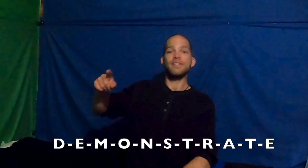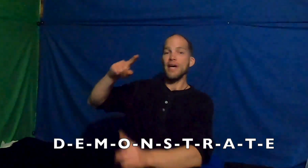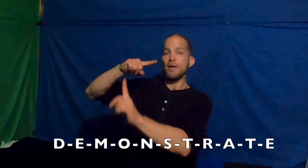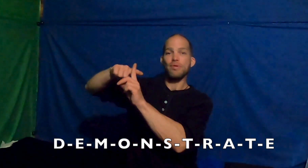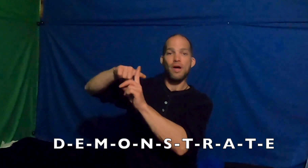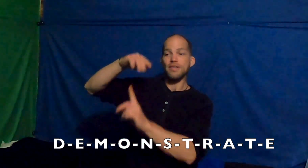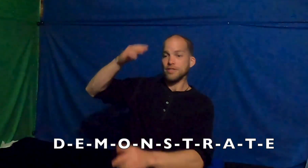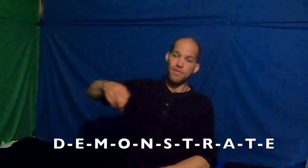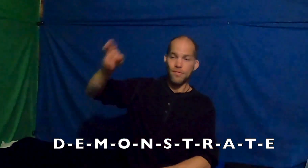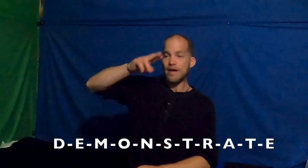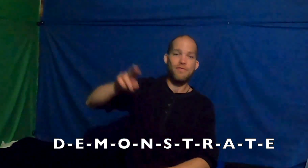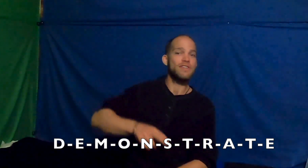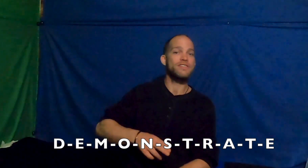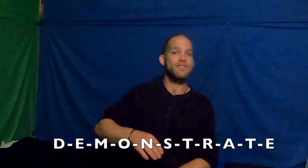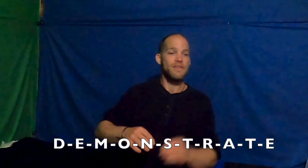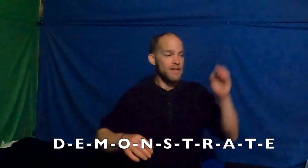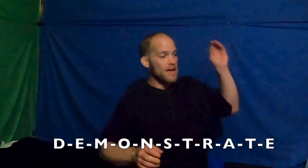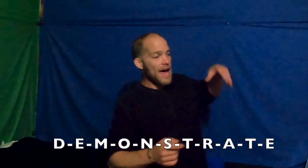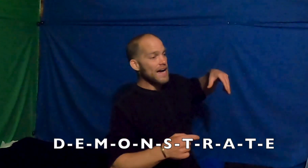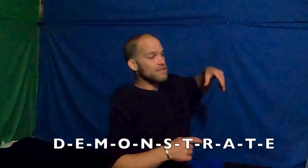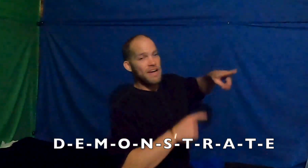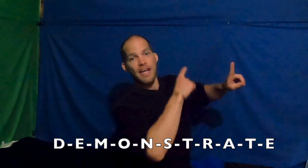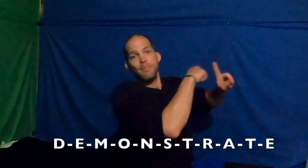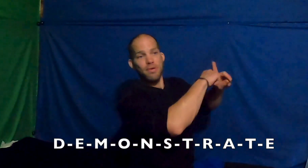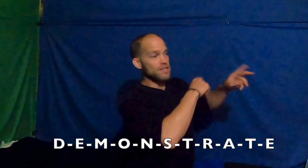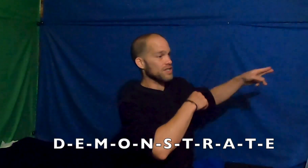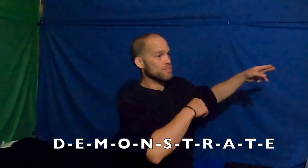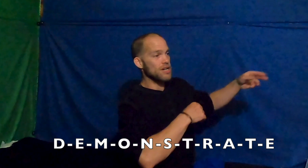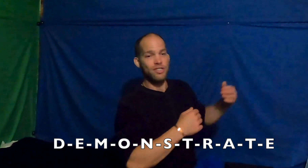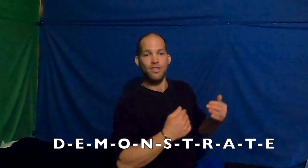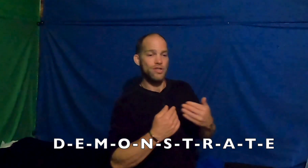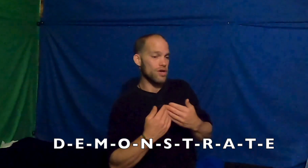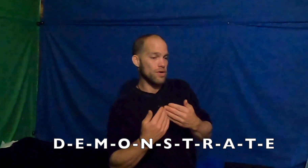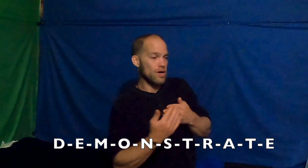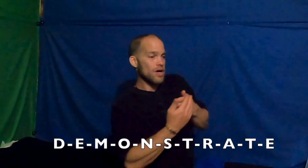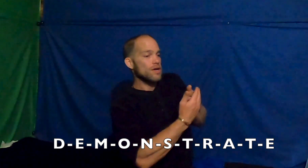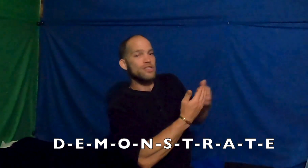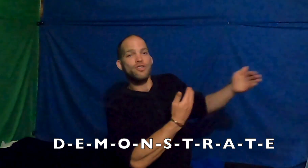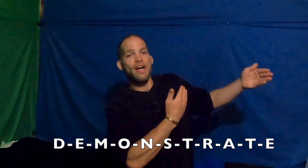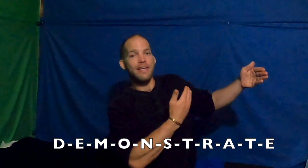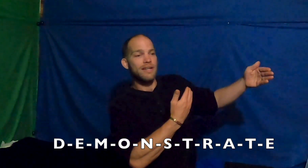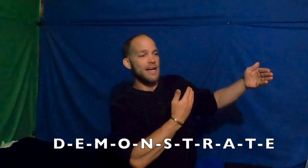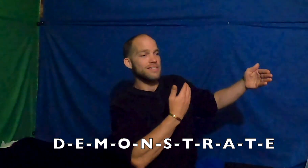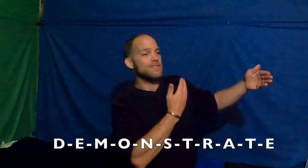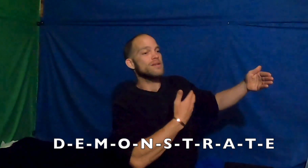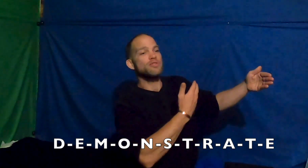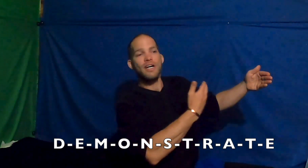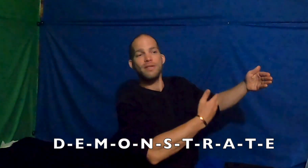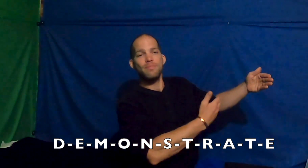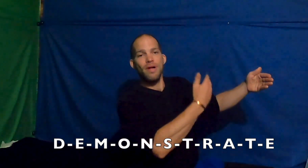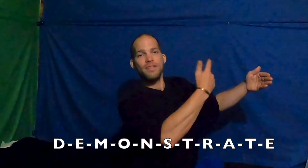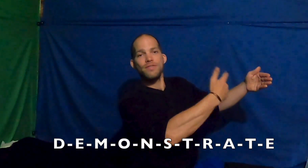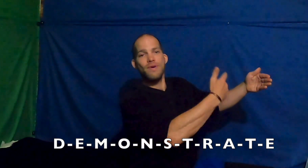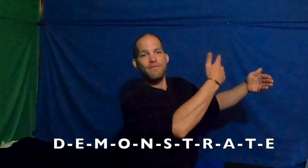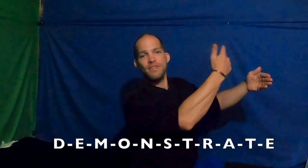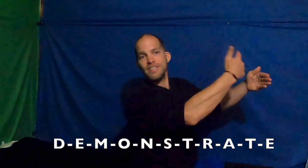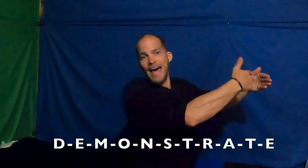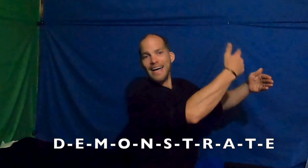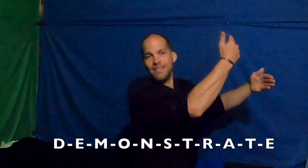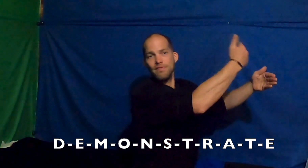a plus reference, activate, a plus expression. So you're straight as in subject plus reference, active